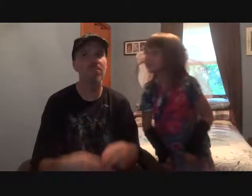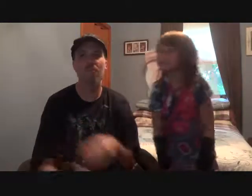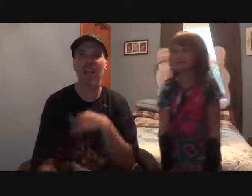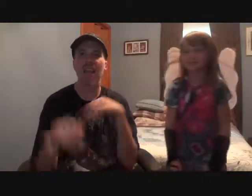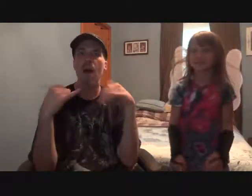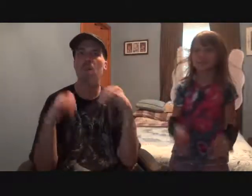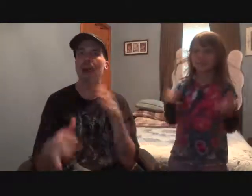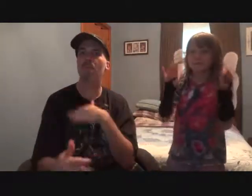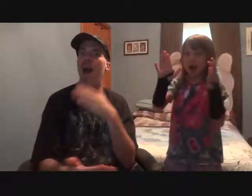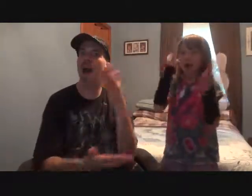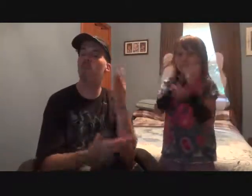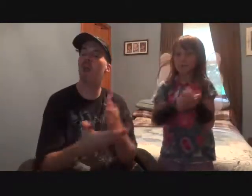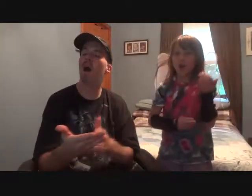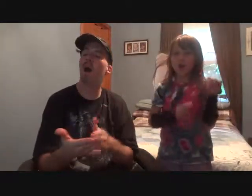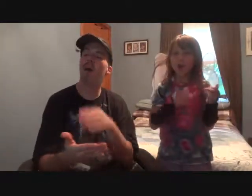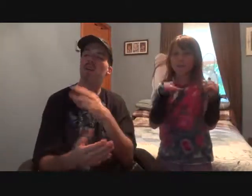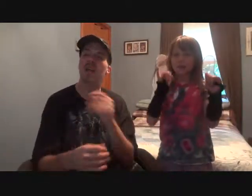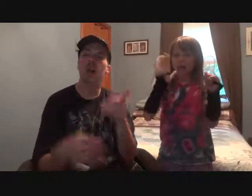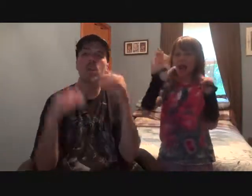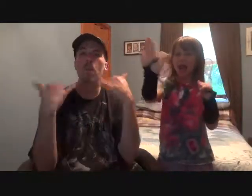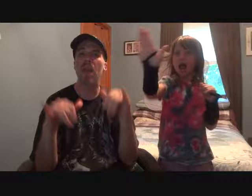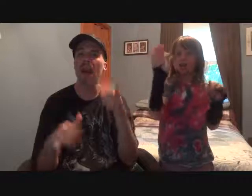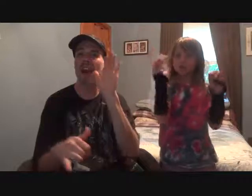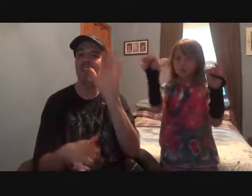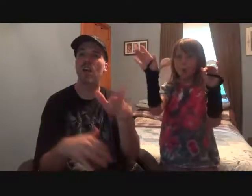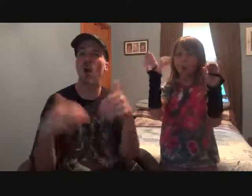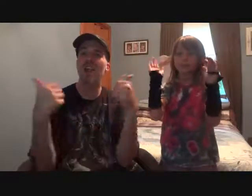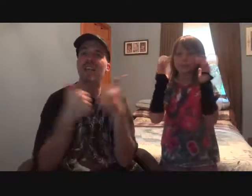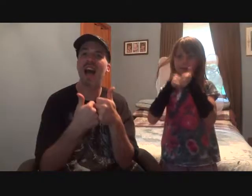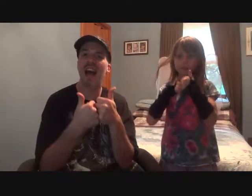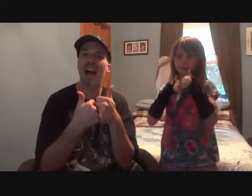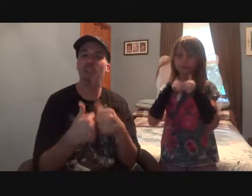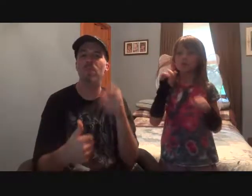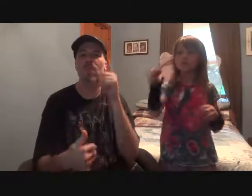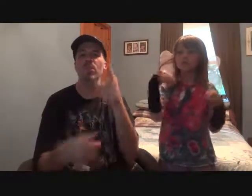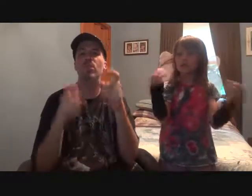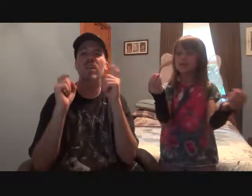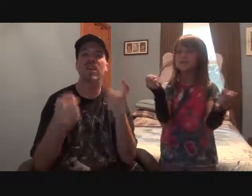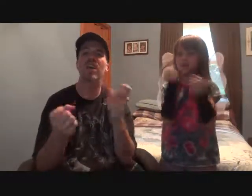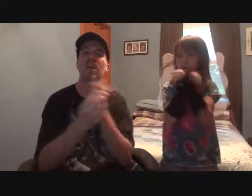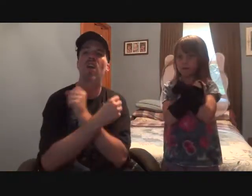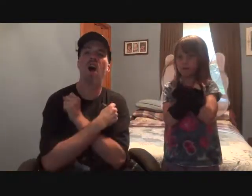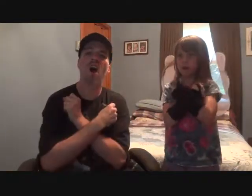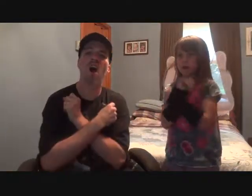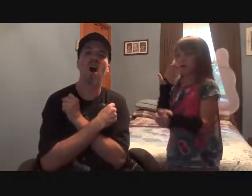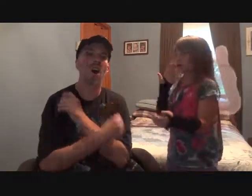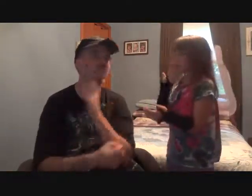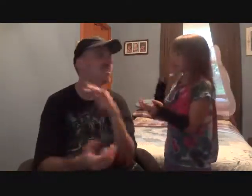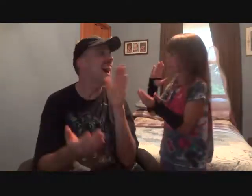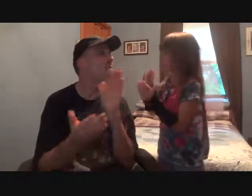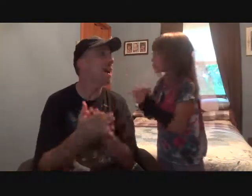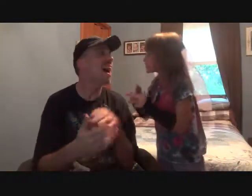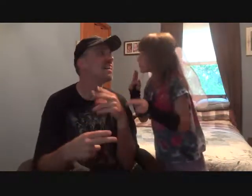I play my part when you play your game You get love, man,